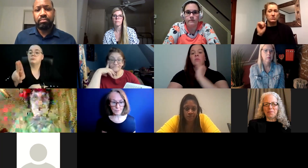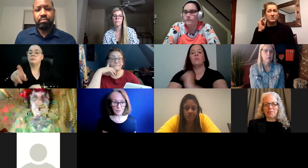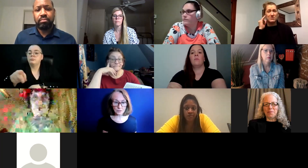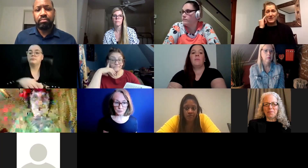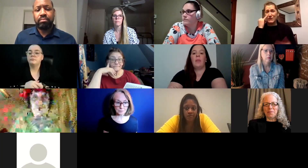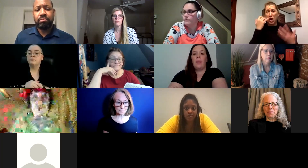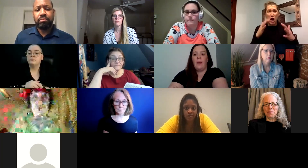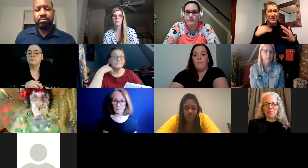and Jen.